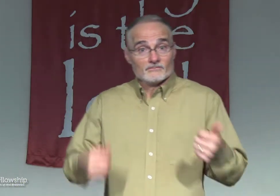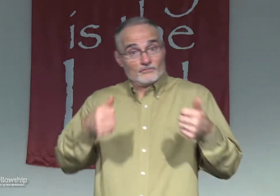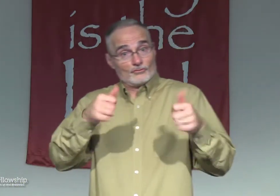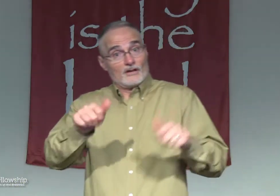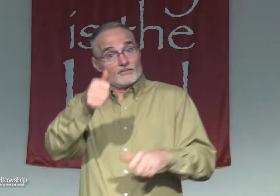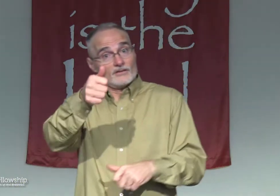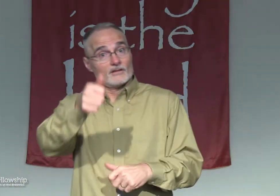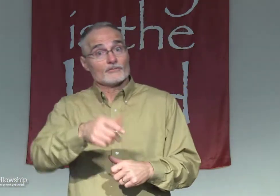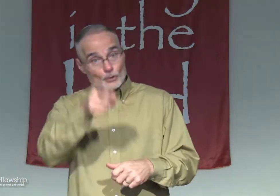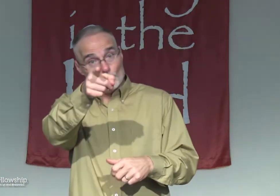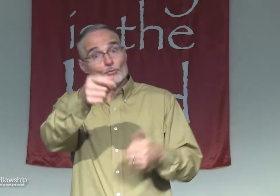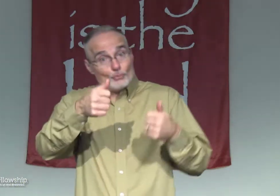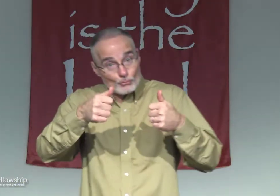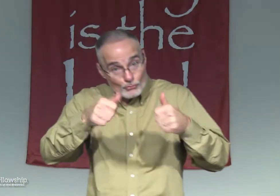Well,